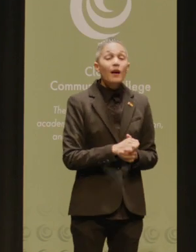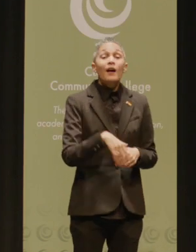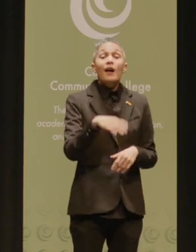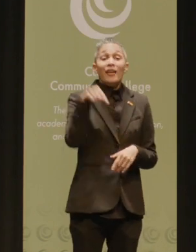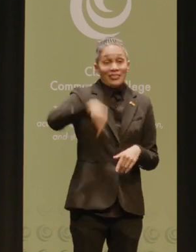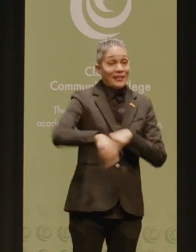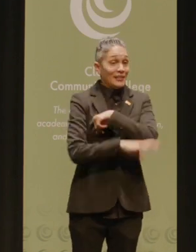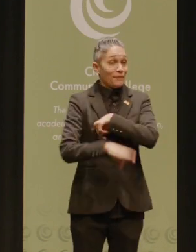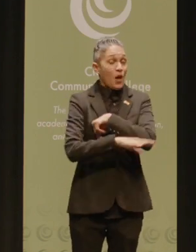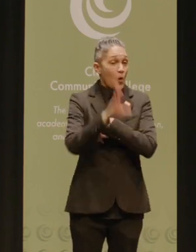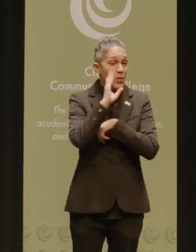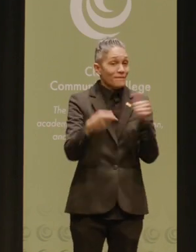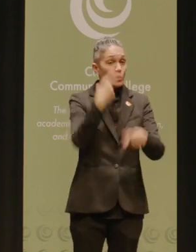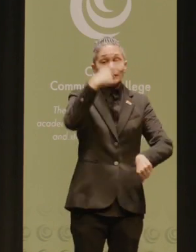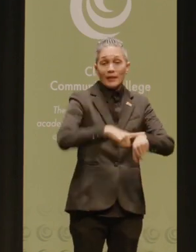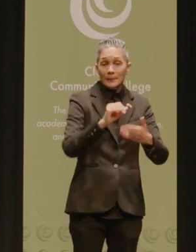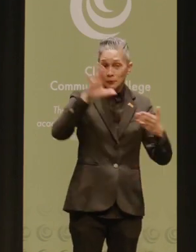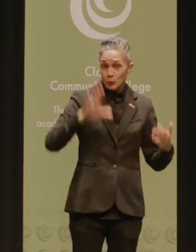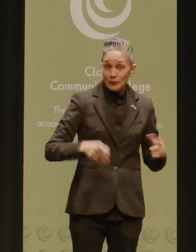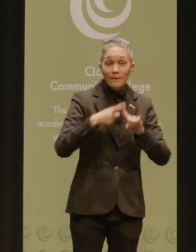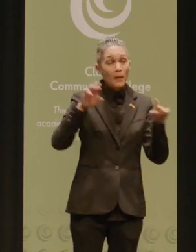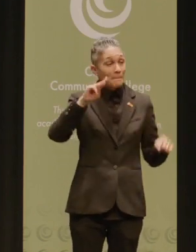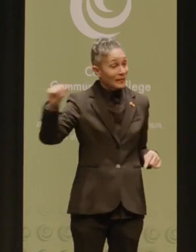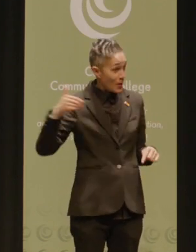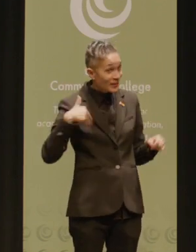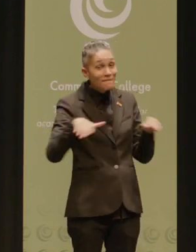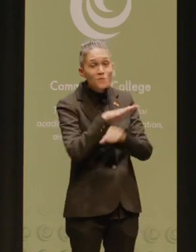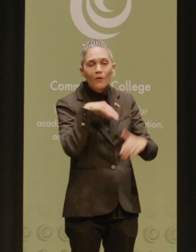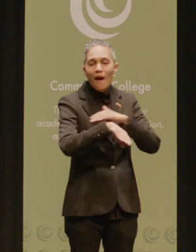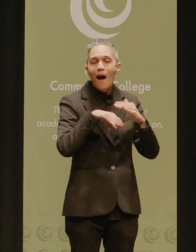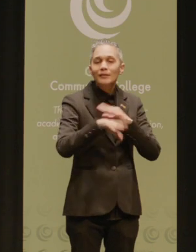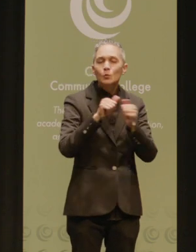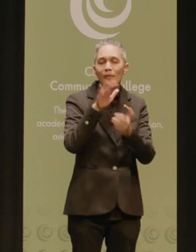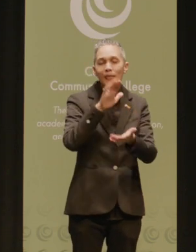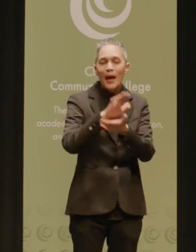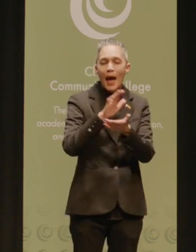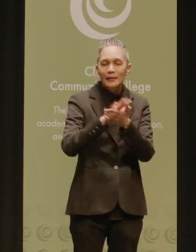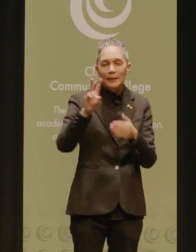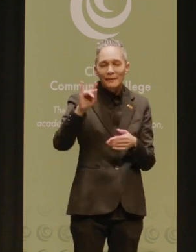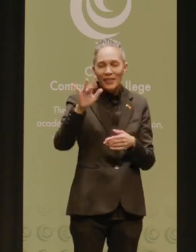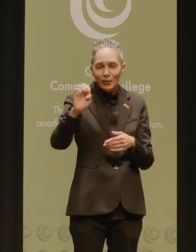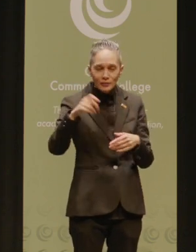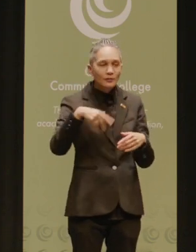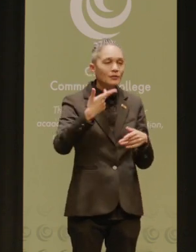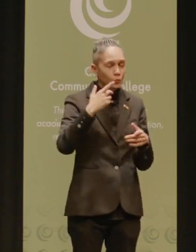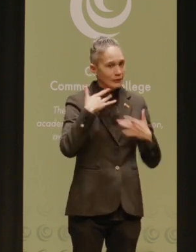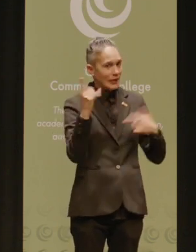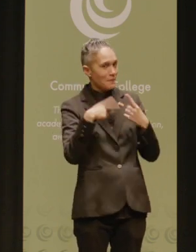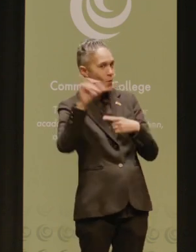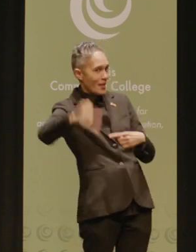And this fall will be the first time that our students in Madera will have full access to the Academic Village too, and we're excited by